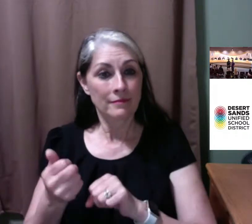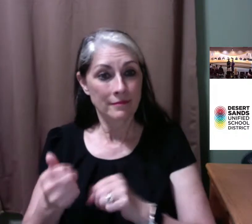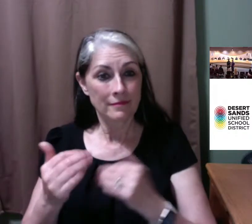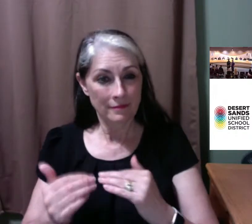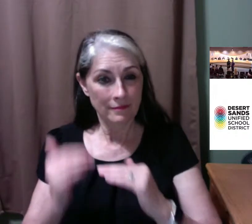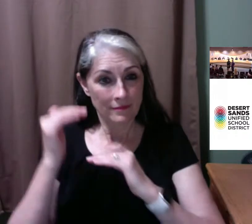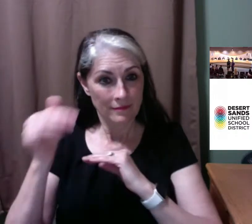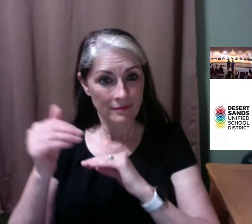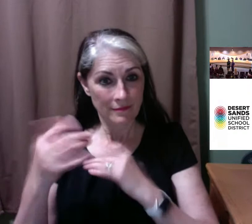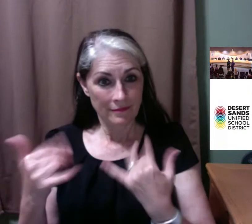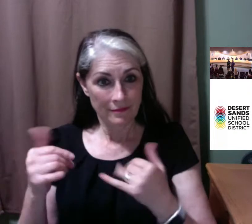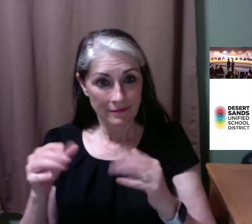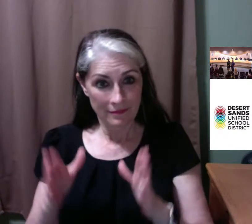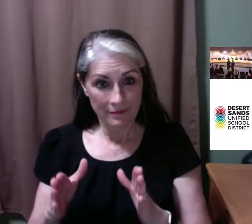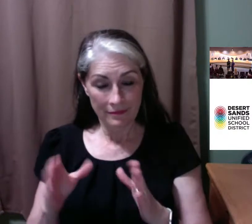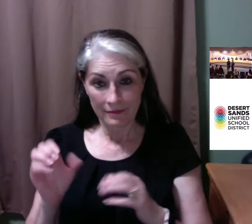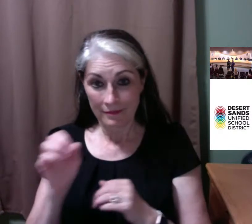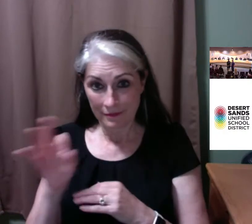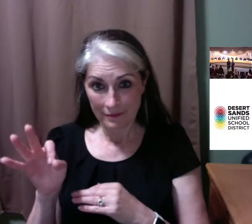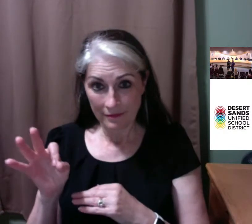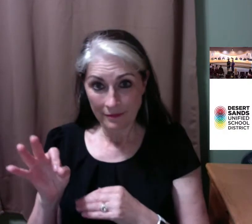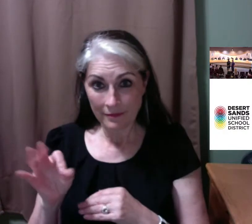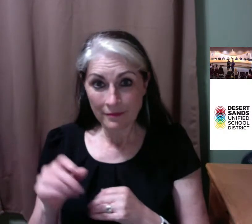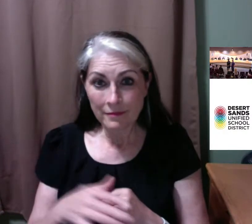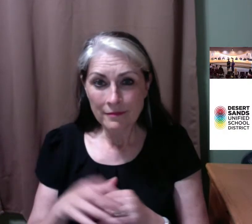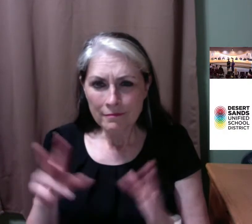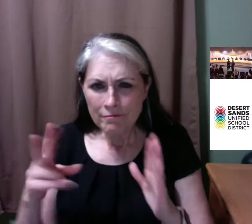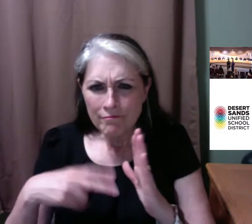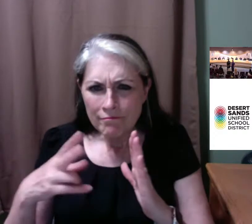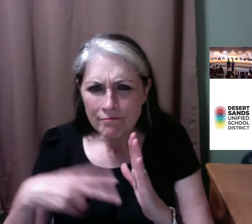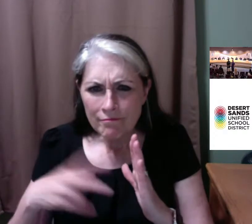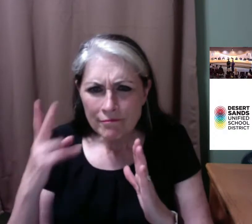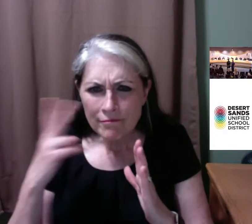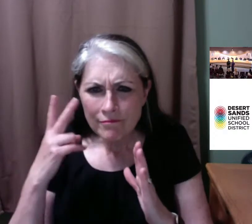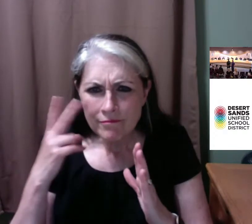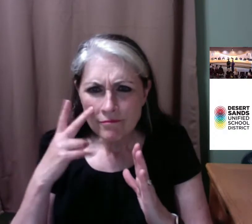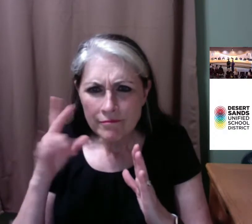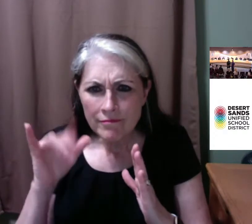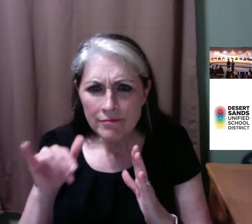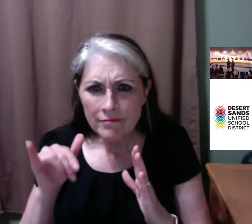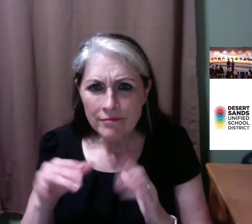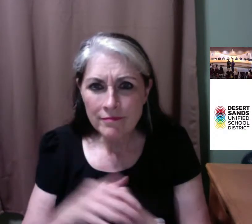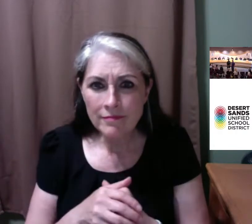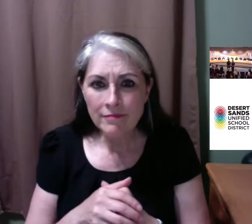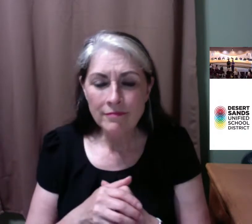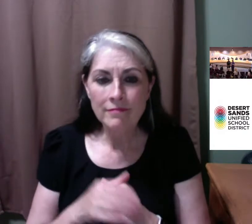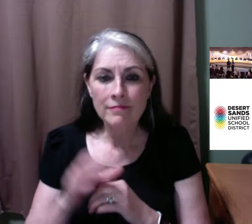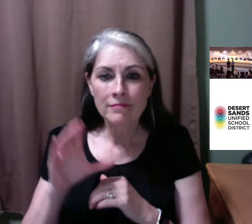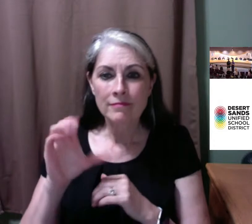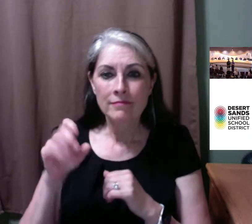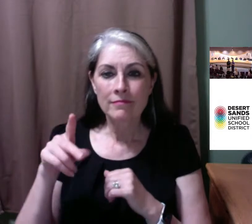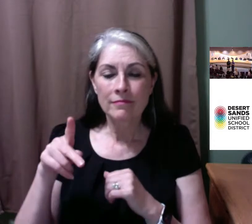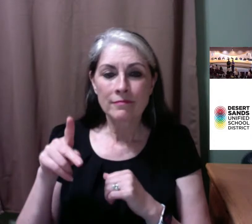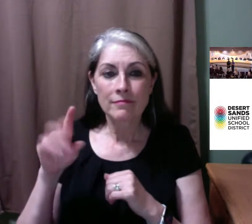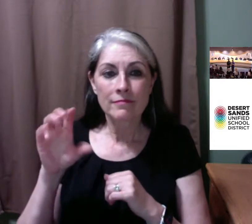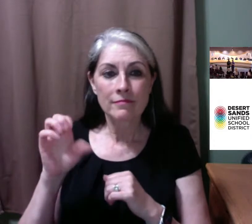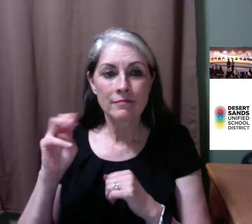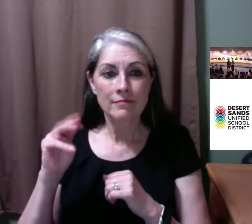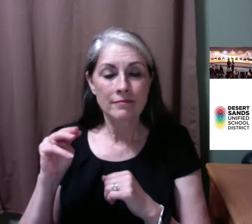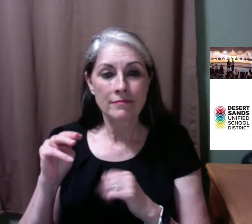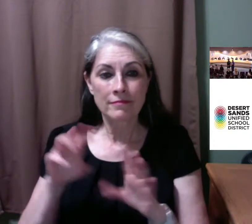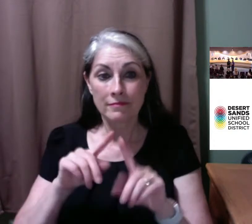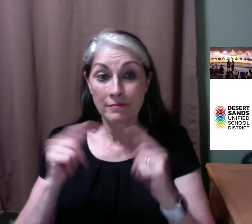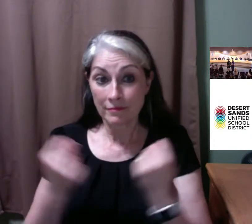So if you would just take a little glance over there at another member of the comms team, Sean's going to take a photo. He